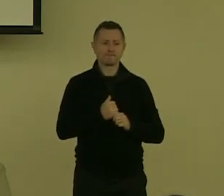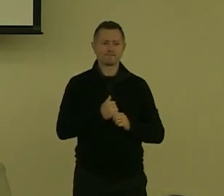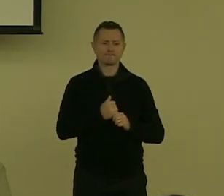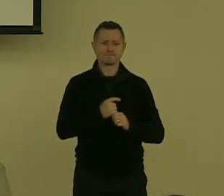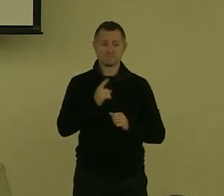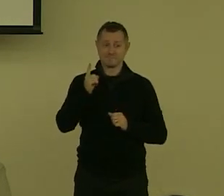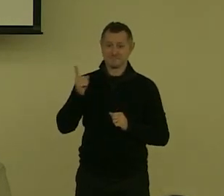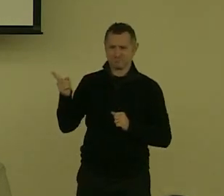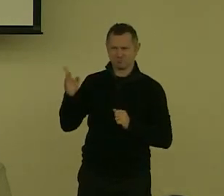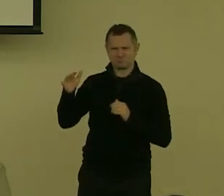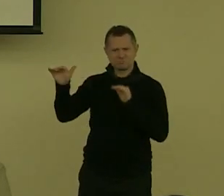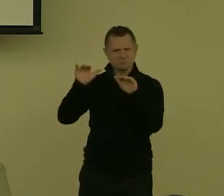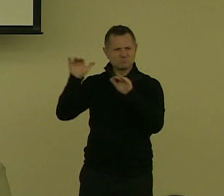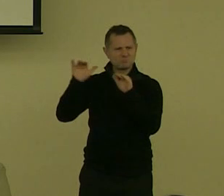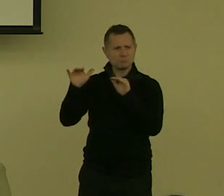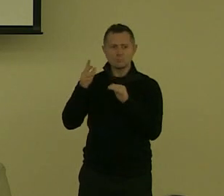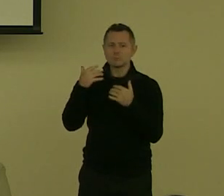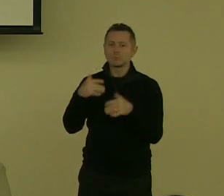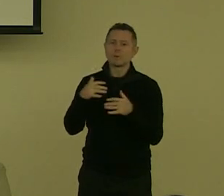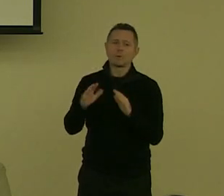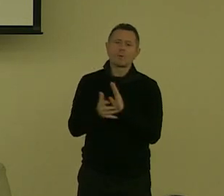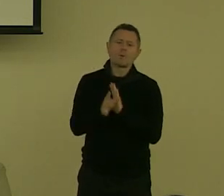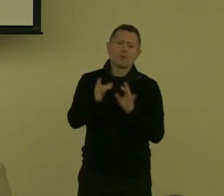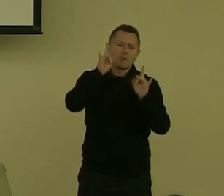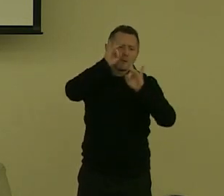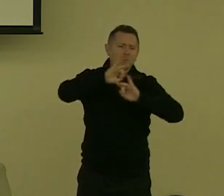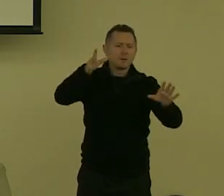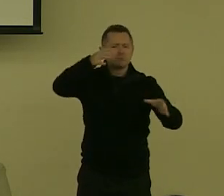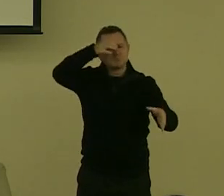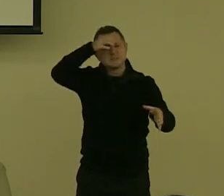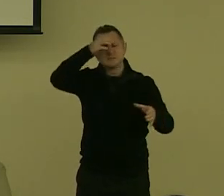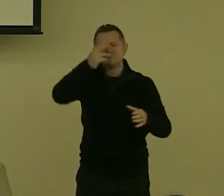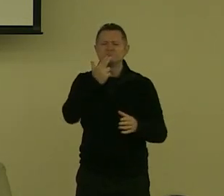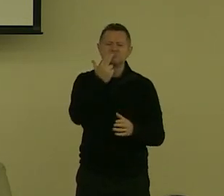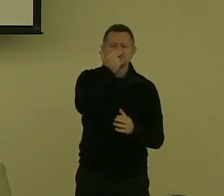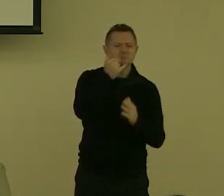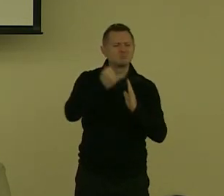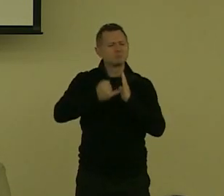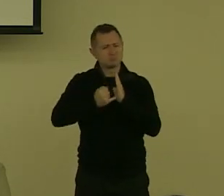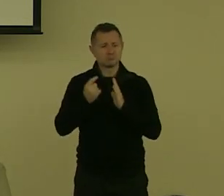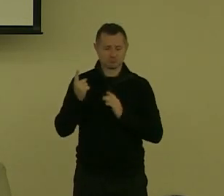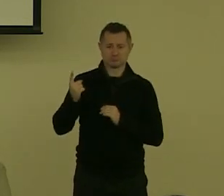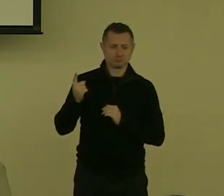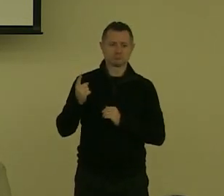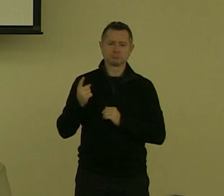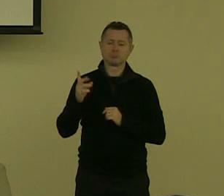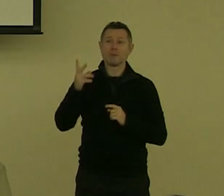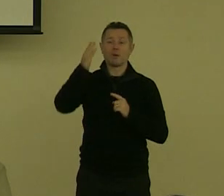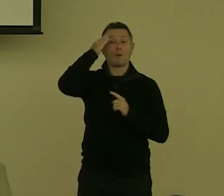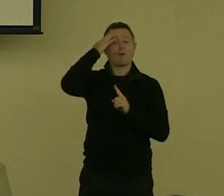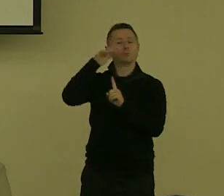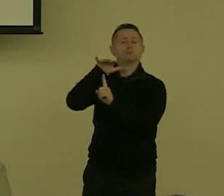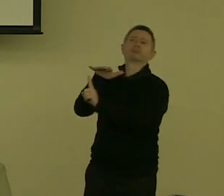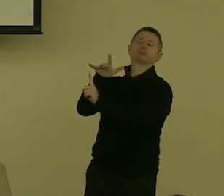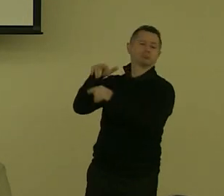the art. They don't know how to talk about the medium as a medium. Superheroes are not the medium. And all these other different issues. You